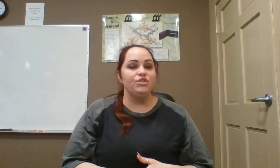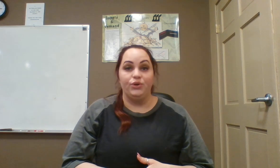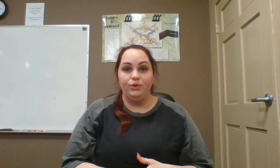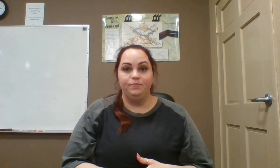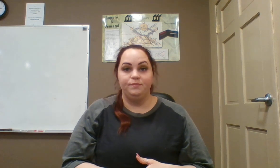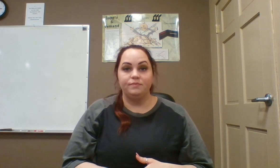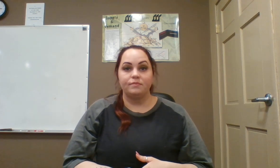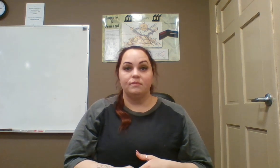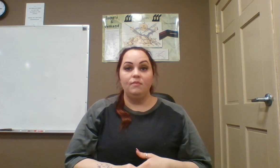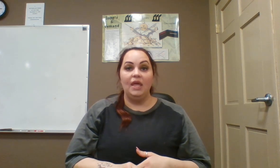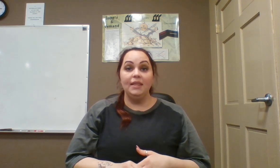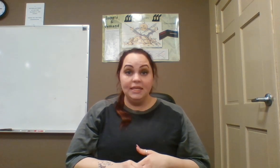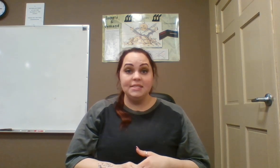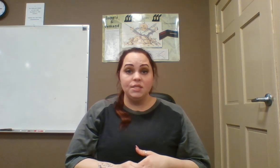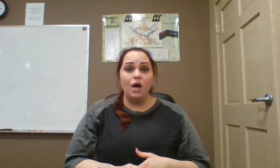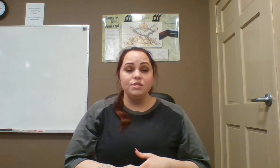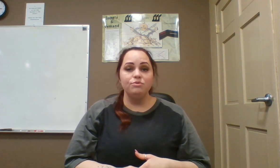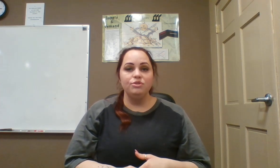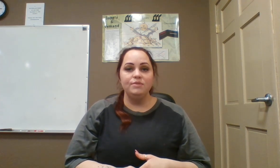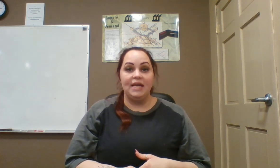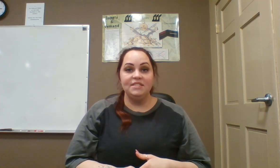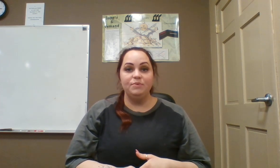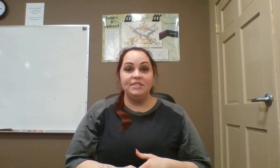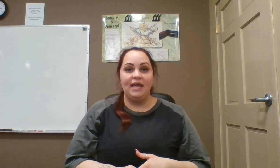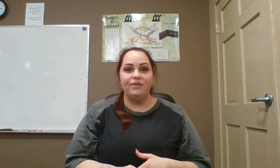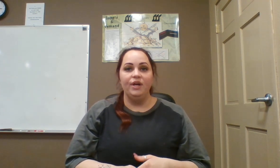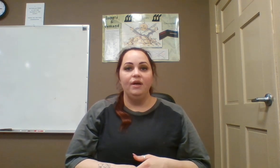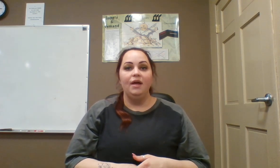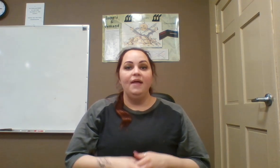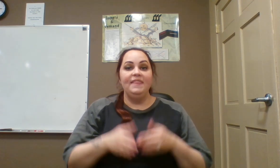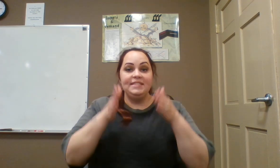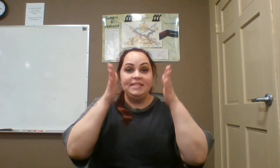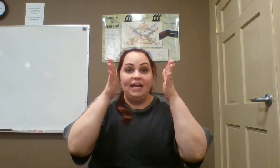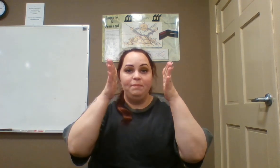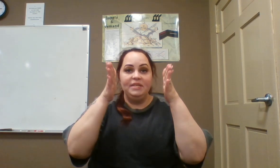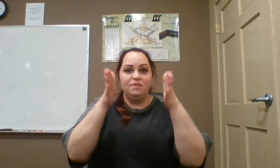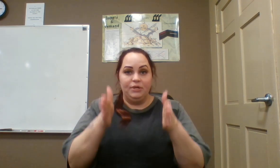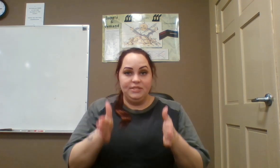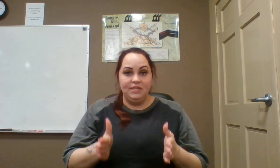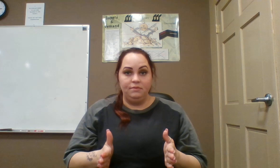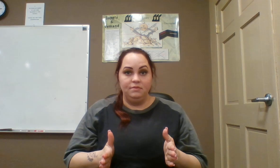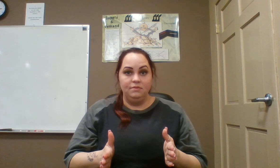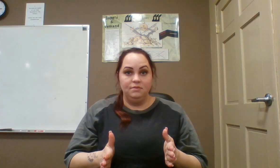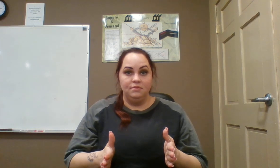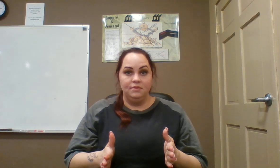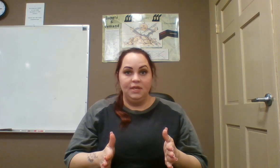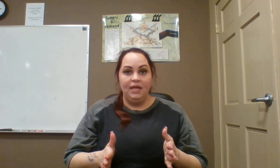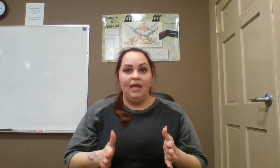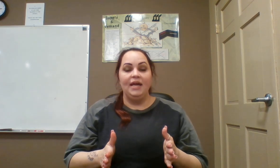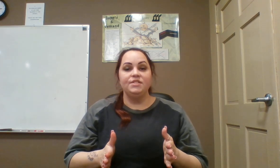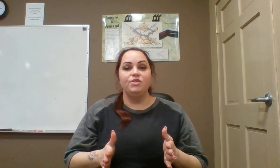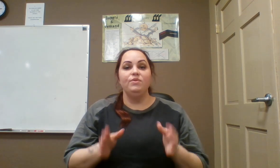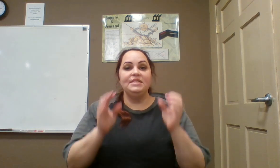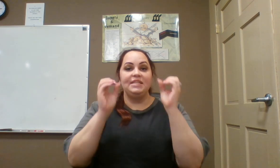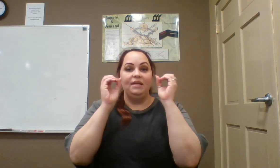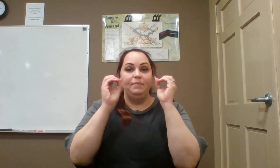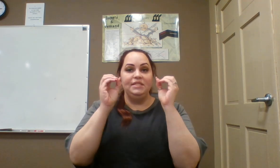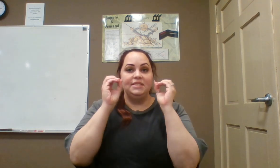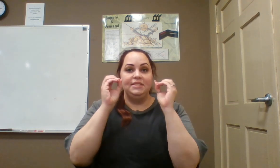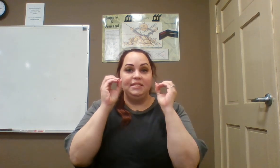Teacher. This is also two signs put together. This sign means person, and so this sign means